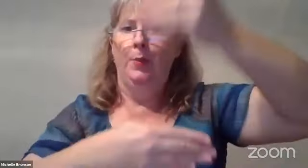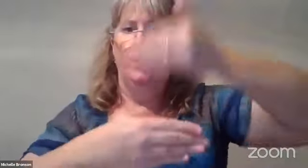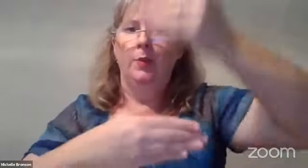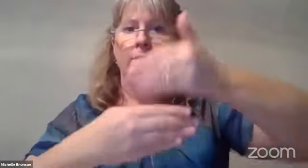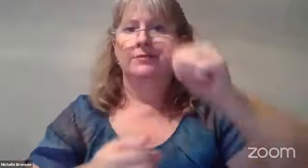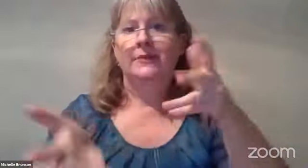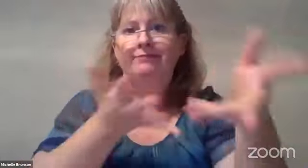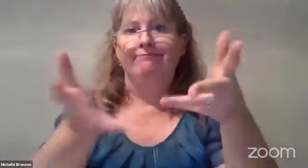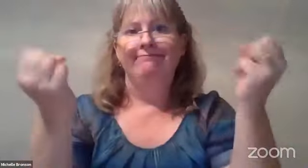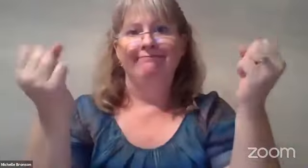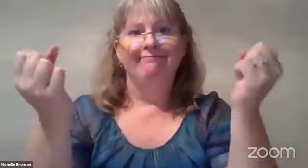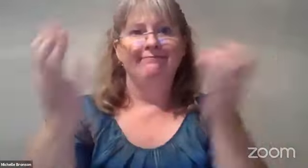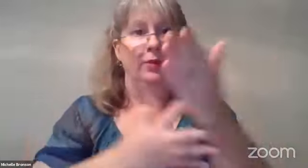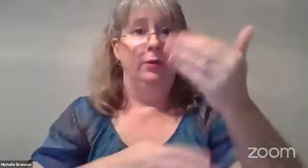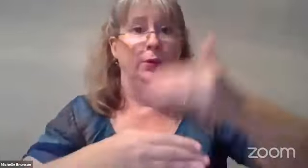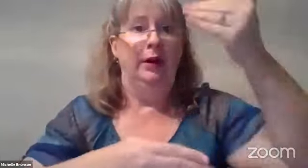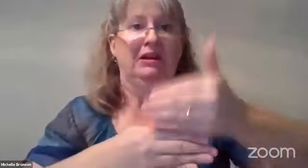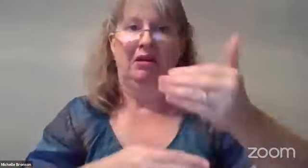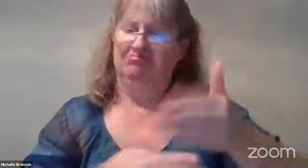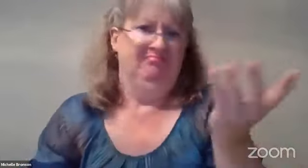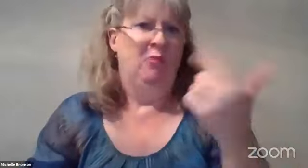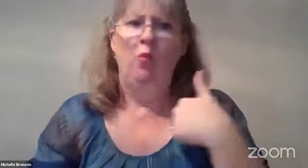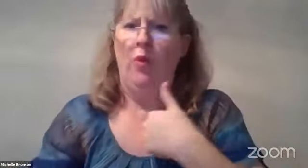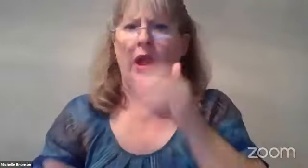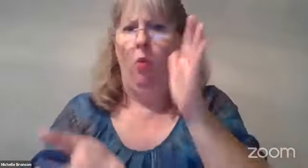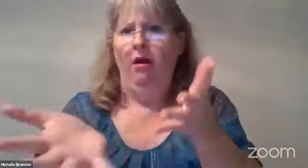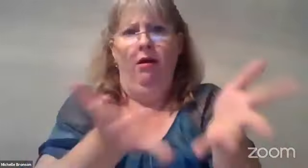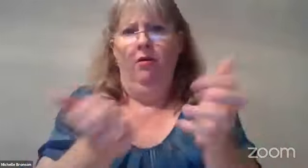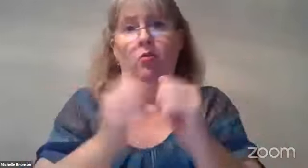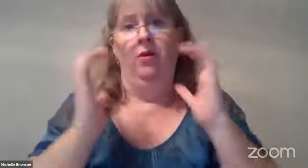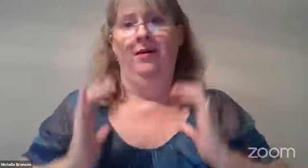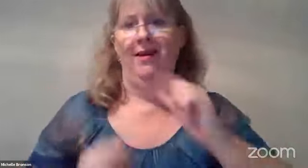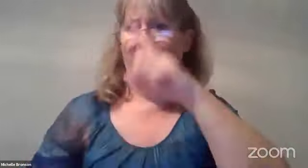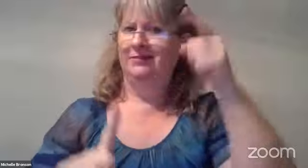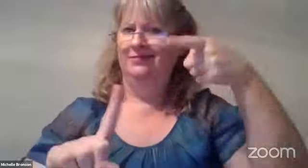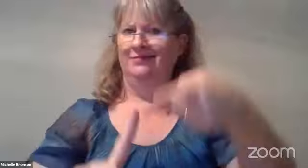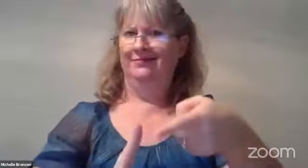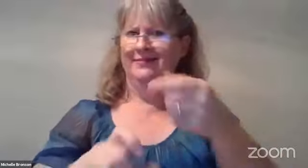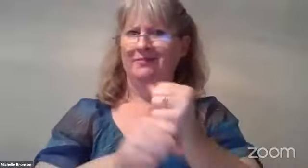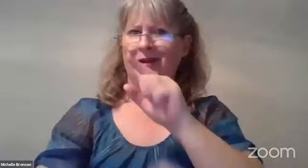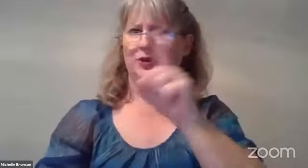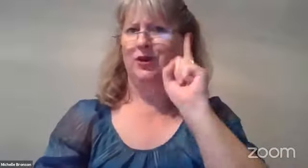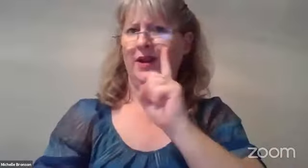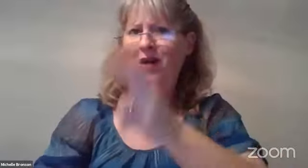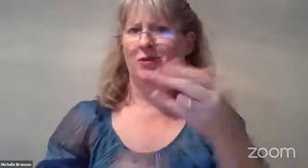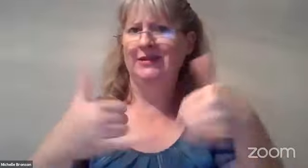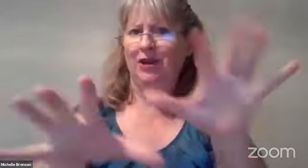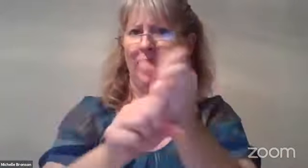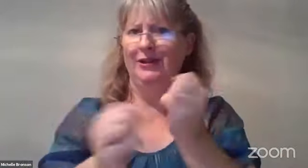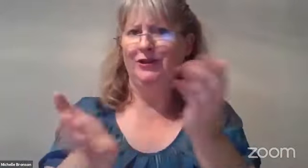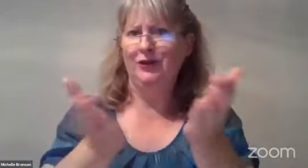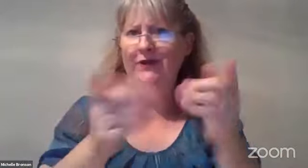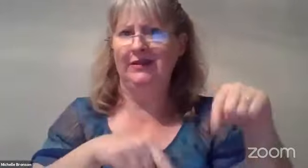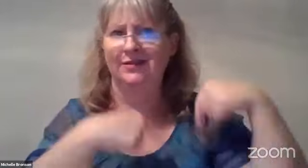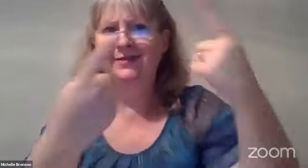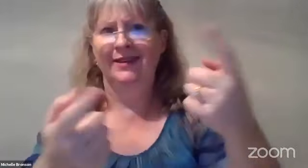We had some staff who were willing to go out but not comfortable going into clients' homes, and they were willing to work with them through the window. The staff was outside, the client was